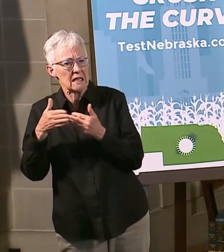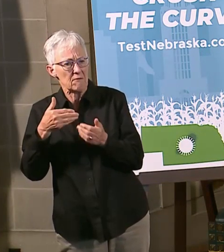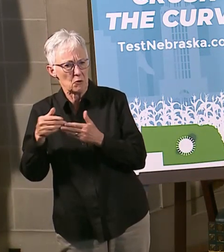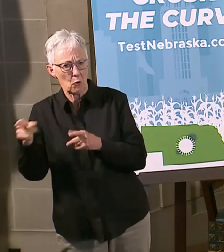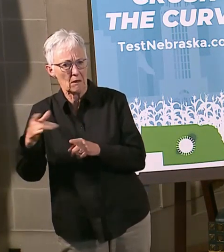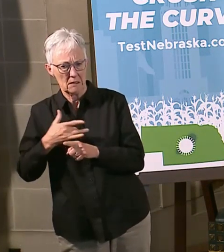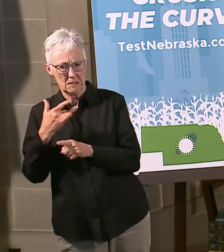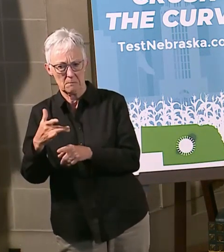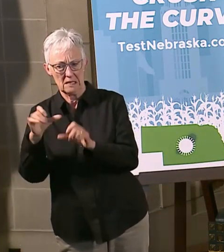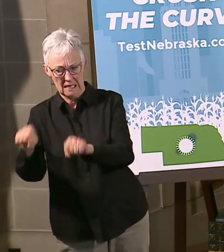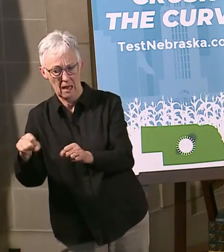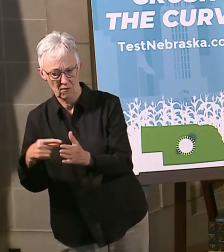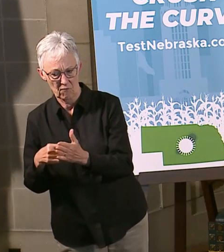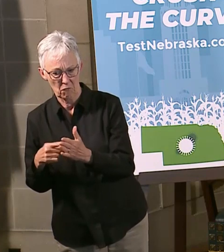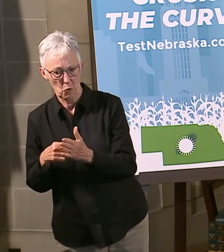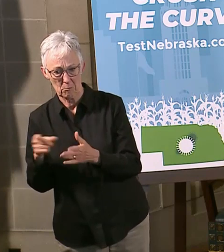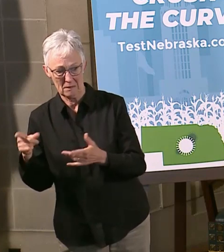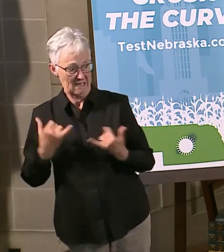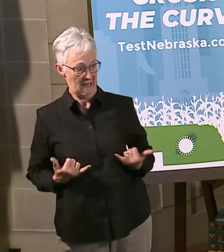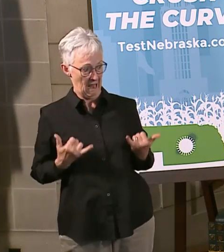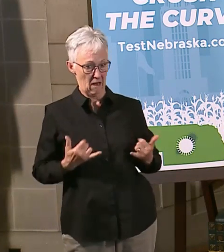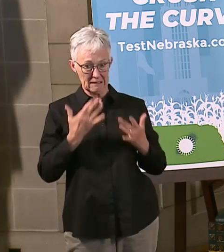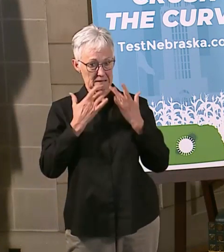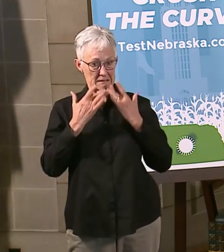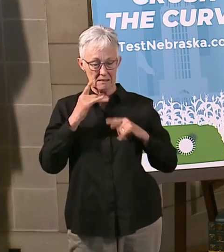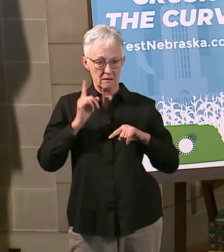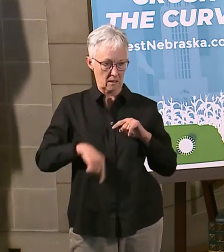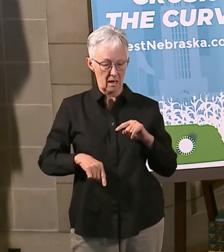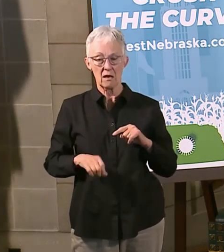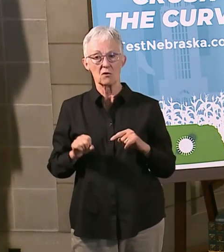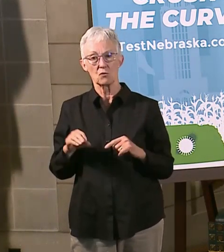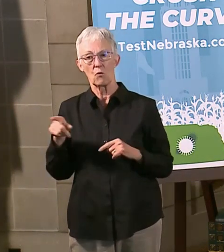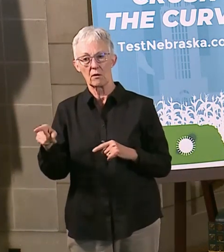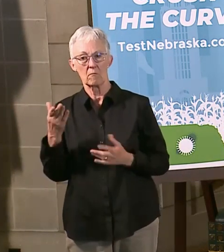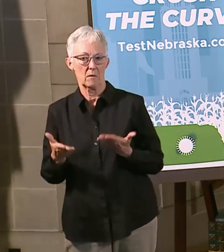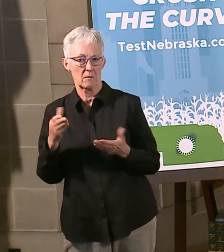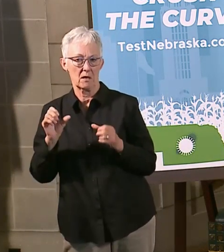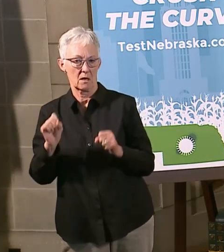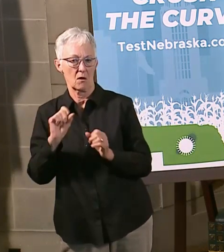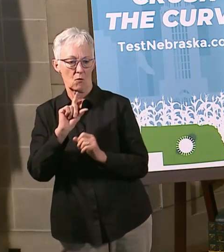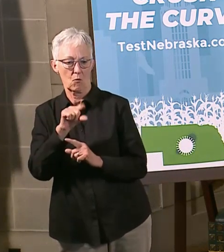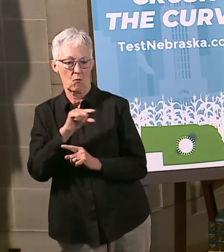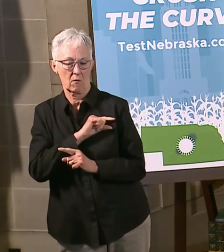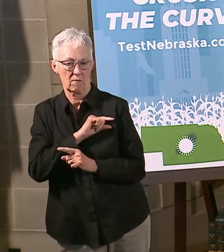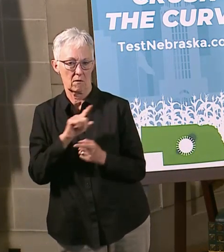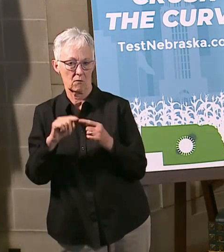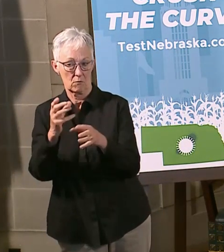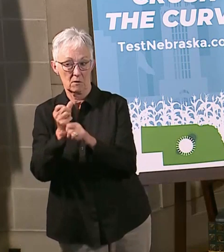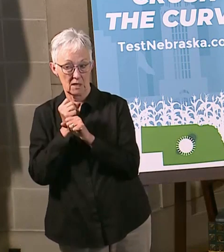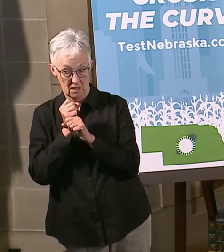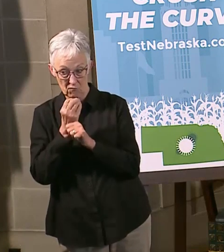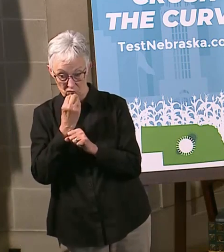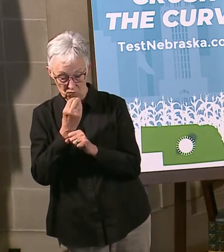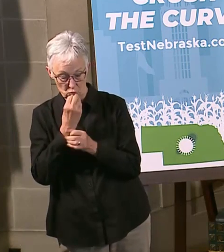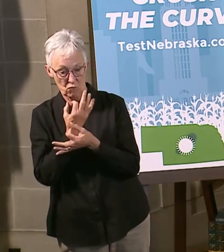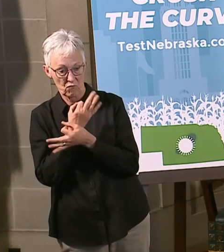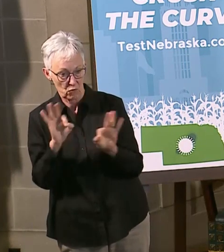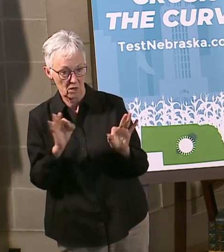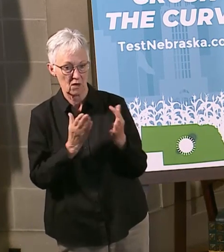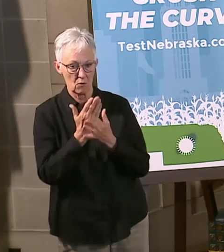infants, and families with children up to 5 years old may be able to get foods at no cost through the WIC program. WIC has different